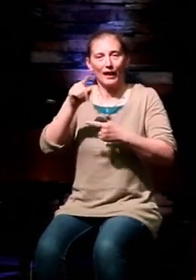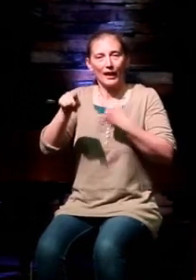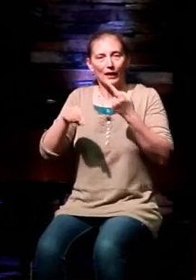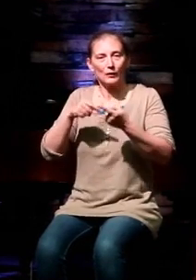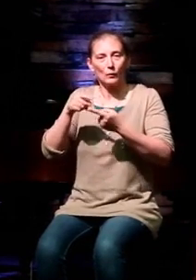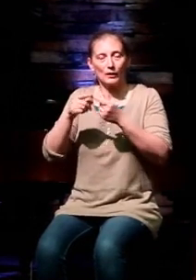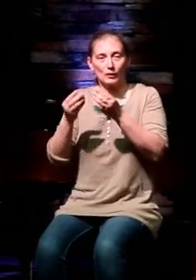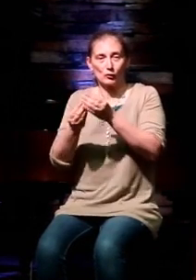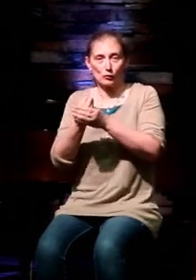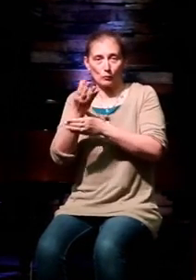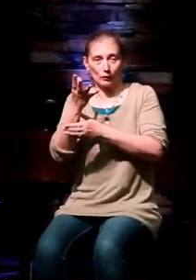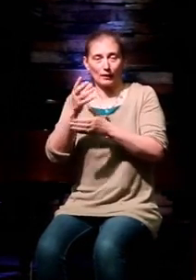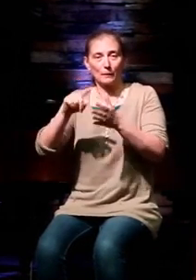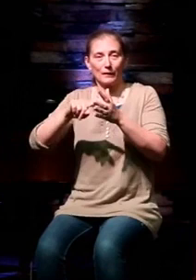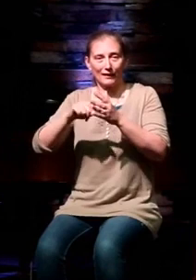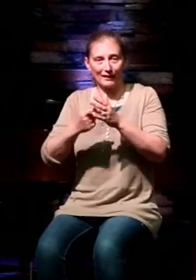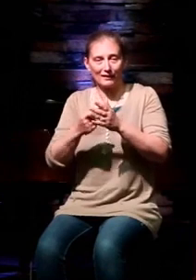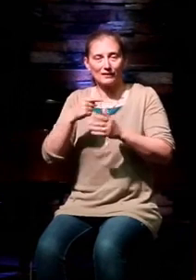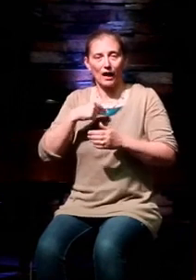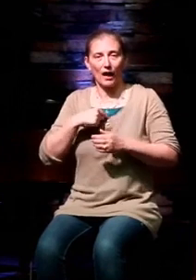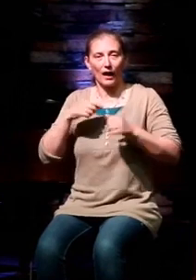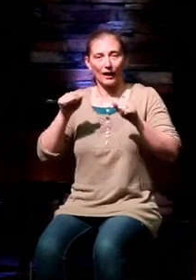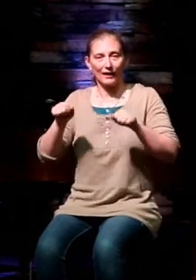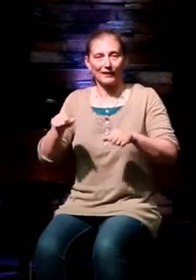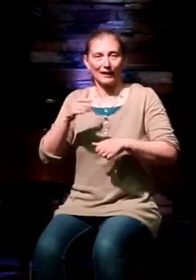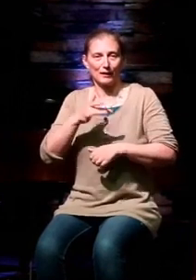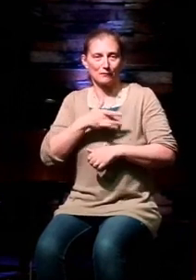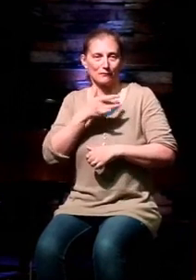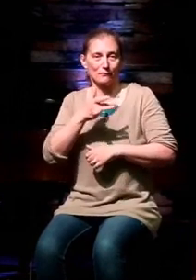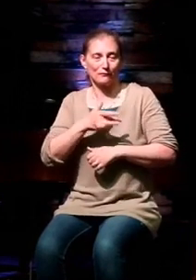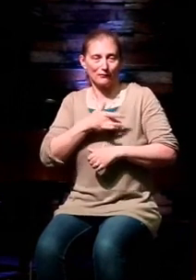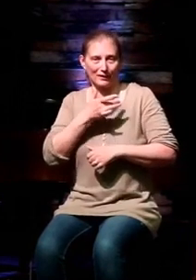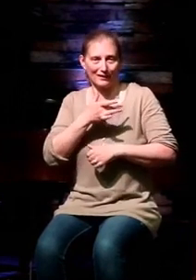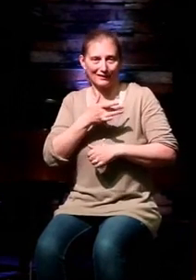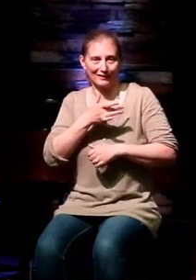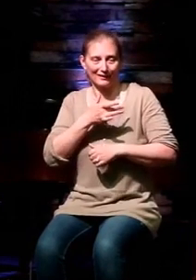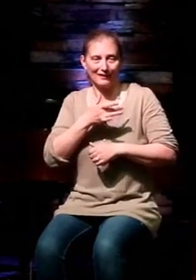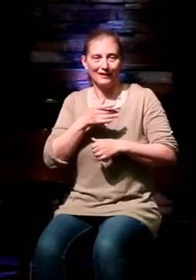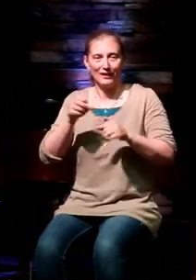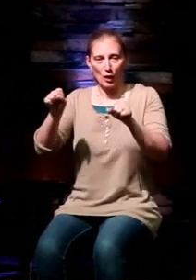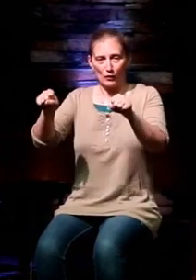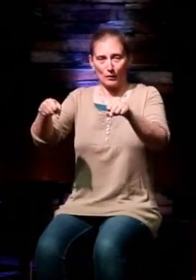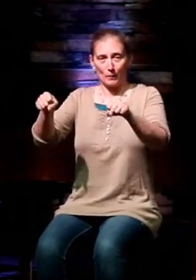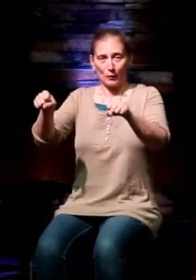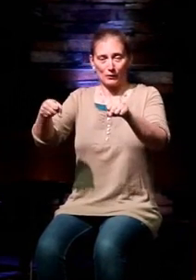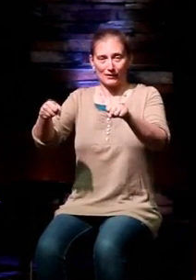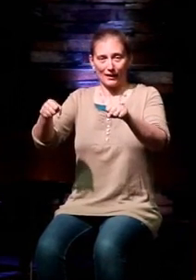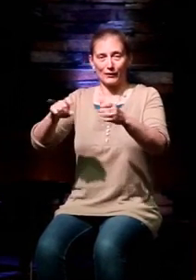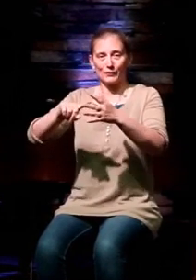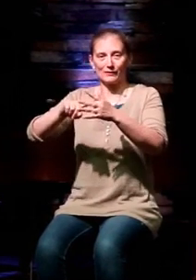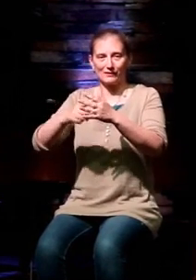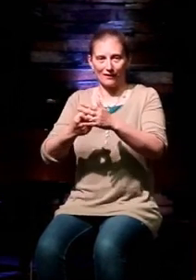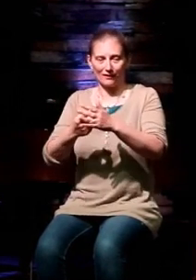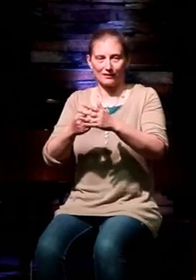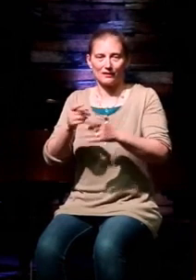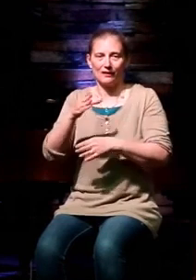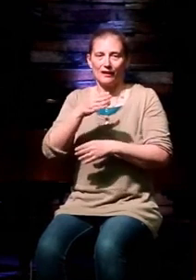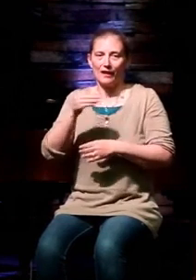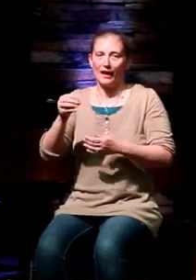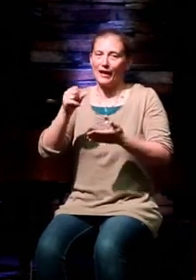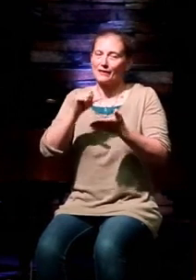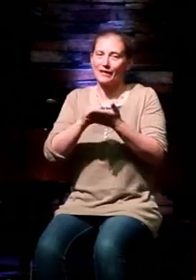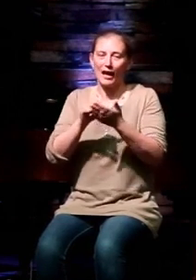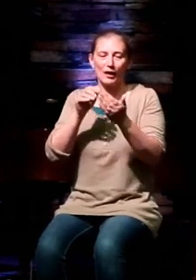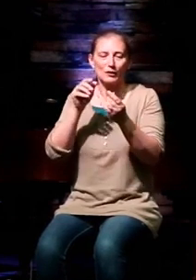Harley coming back to life. But when I think about that, my whole point in saying that is I'm reminded that there have been so many times in my